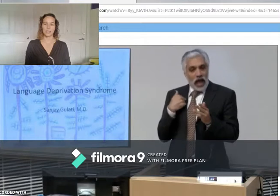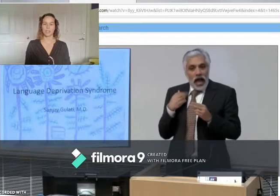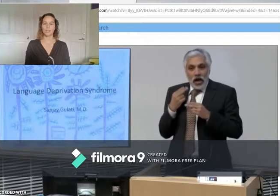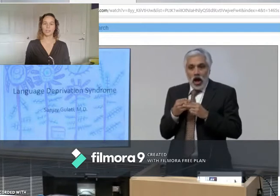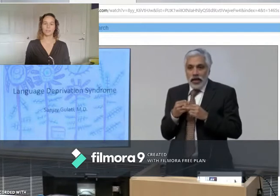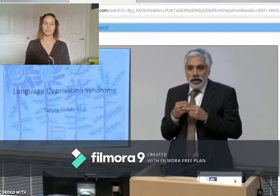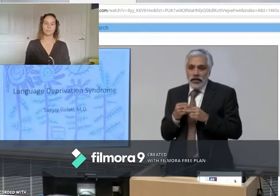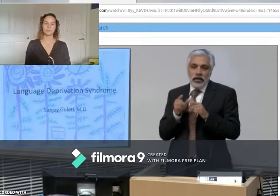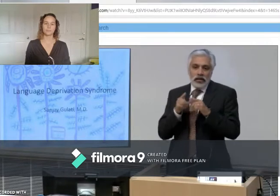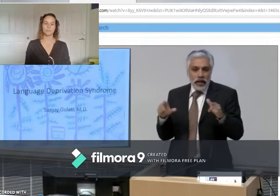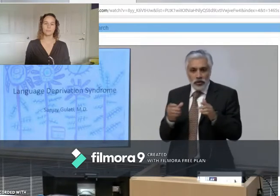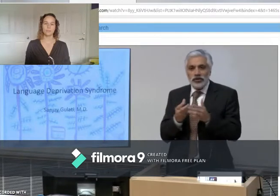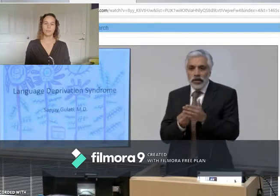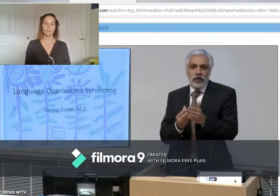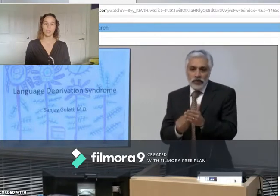community today.